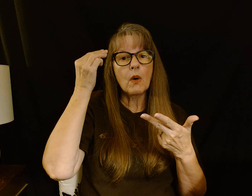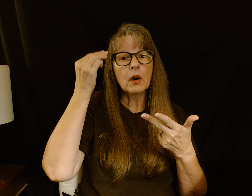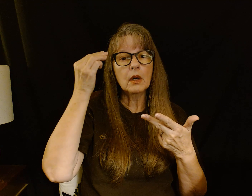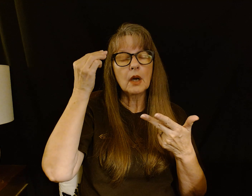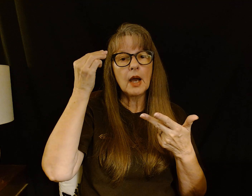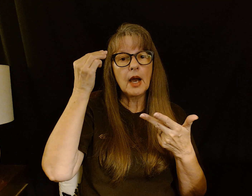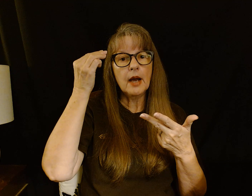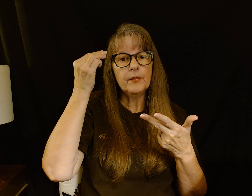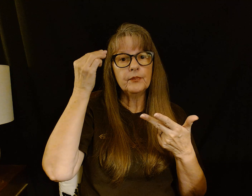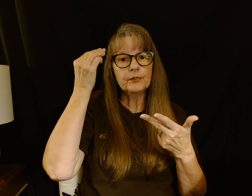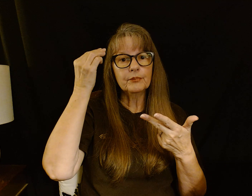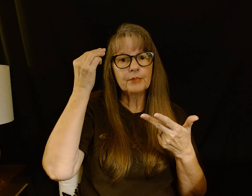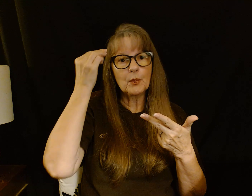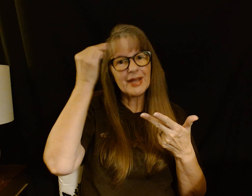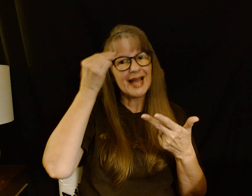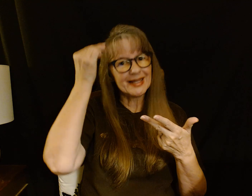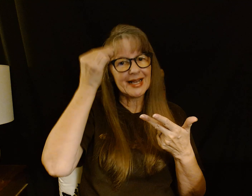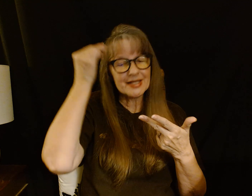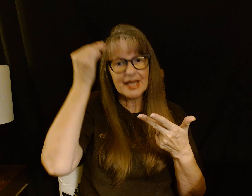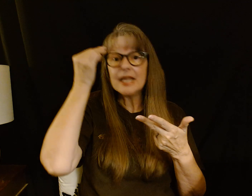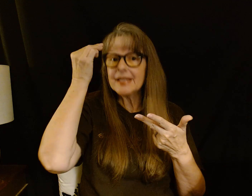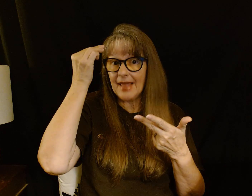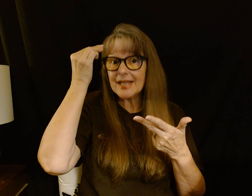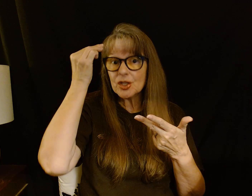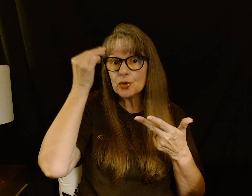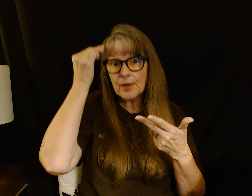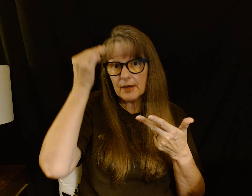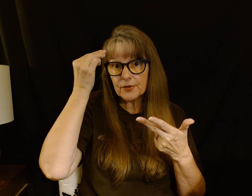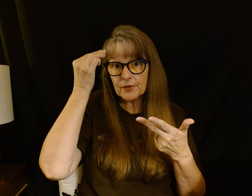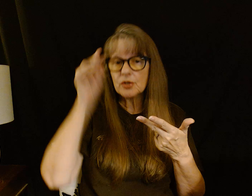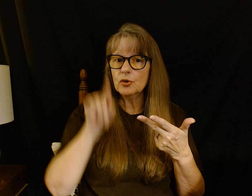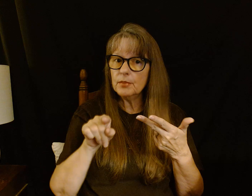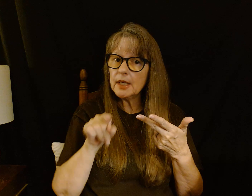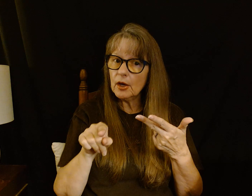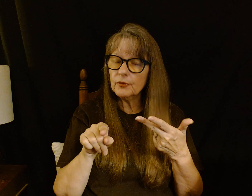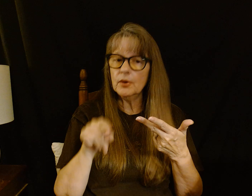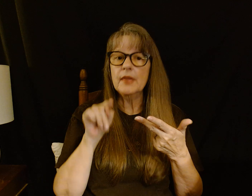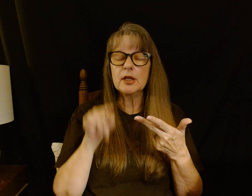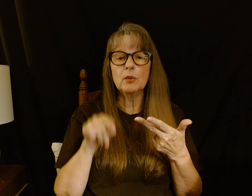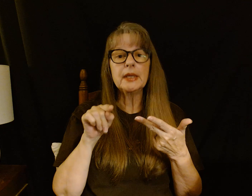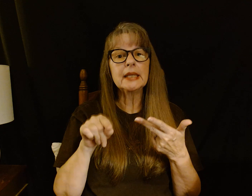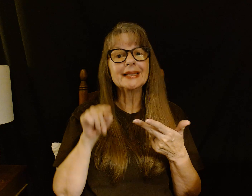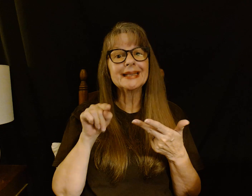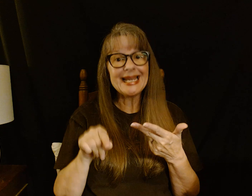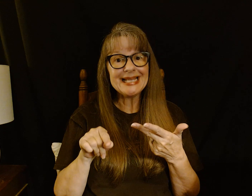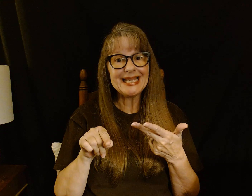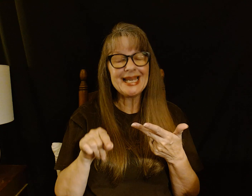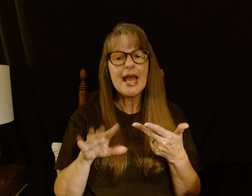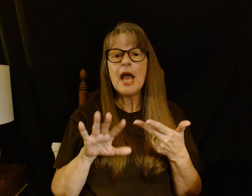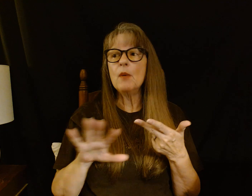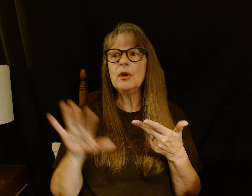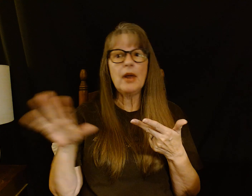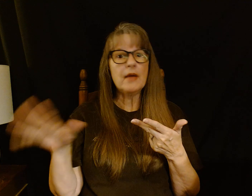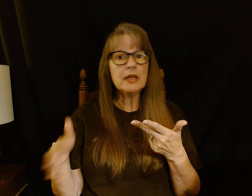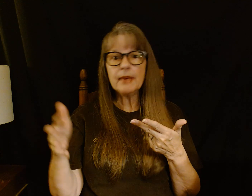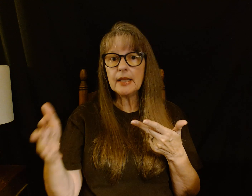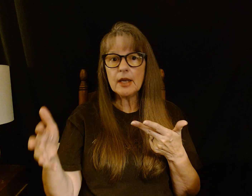or, but like I said, that's a drift. So you be careful, and that's when we get lazy and we don't have anybody else to